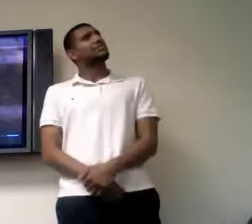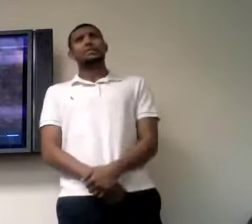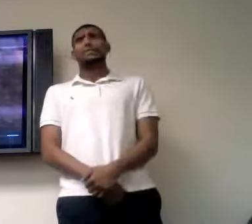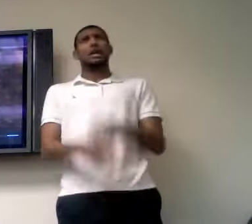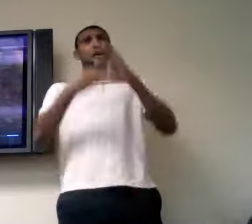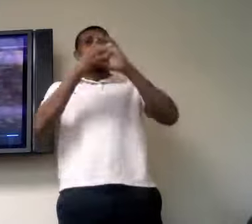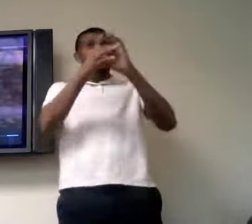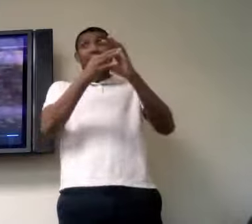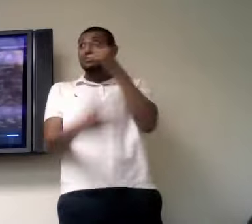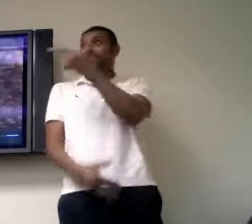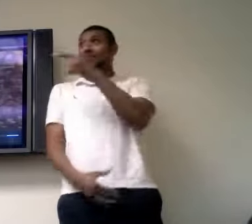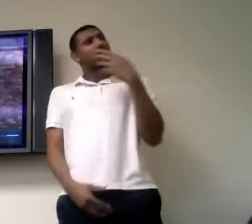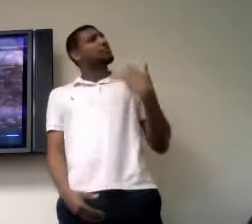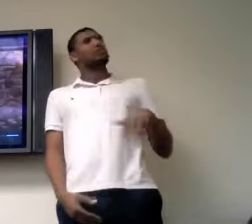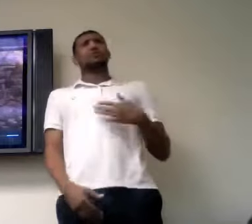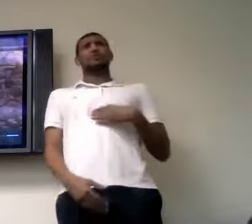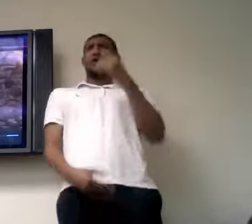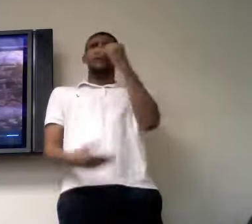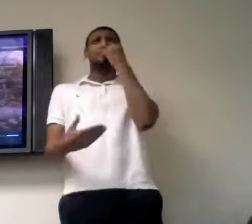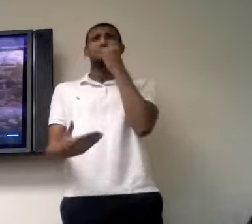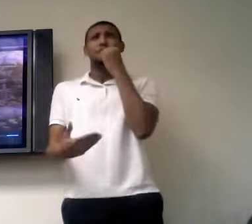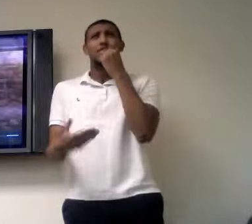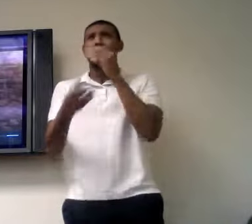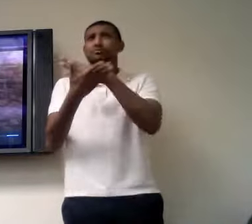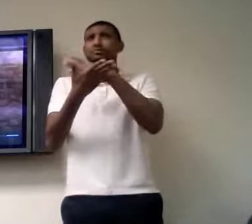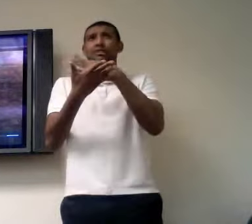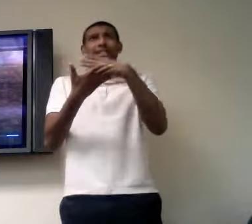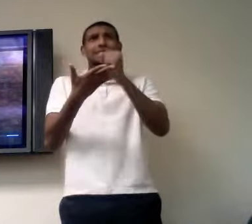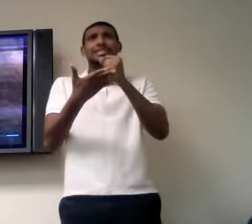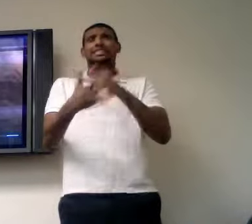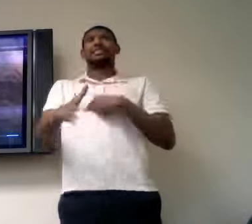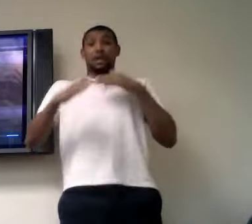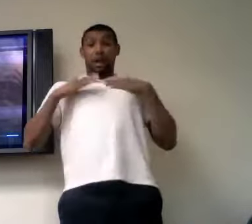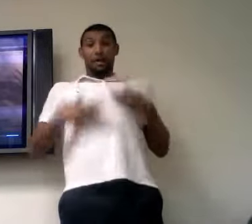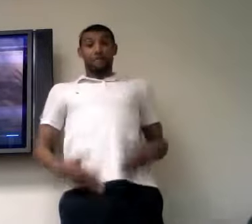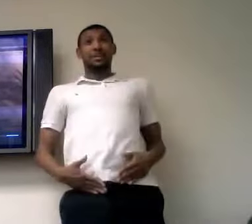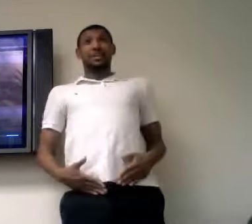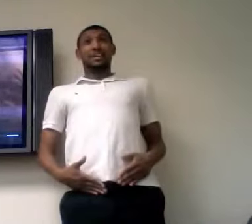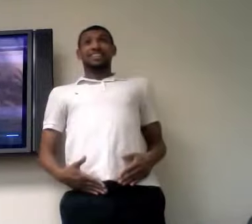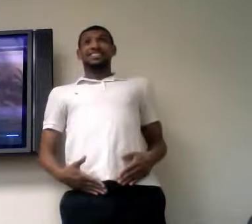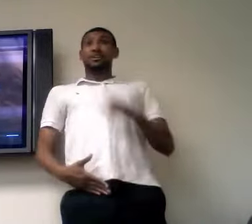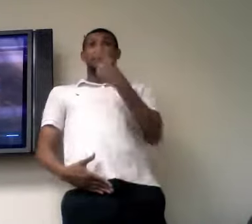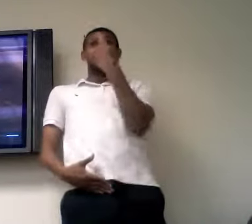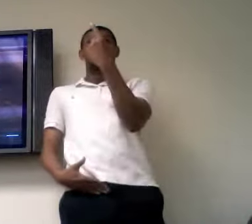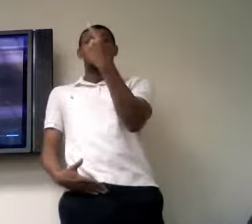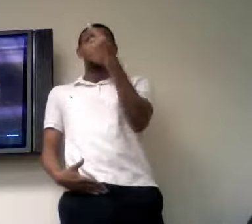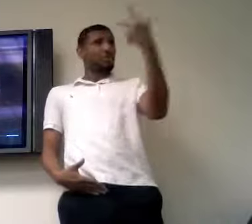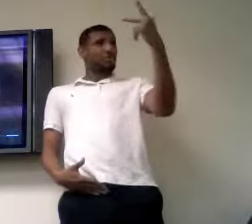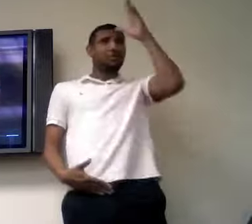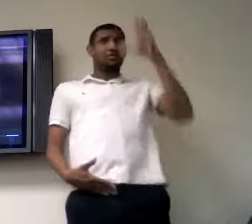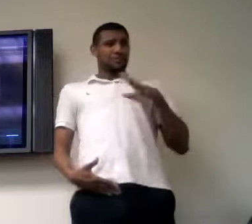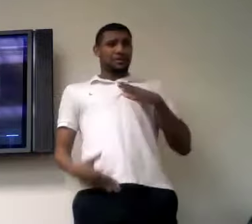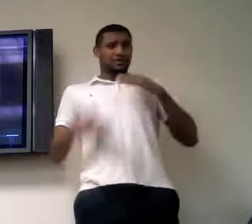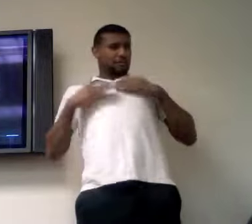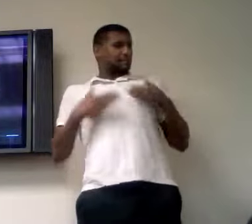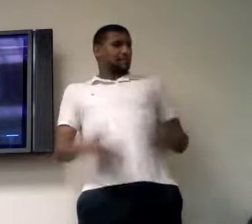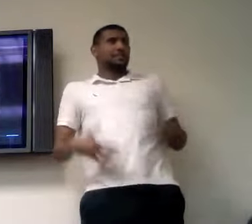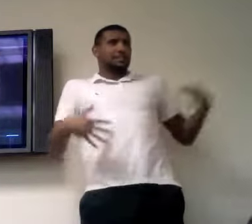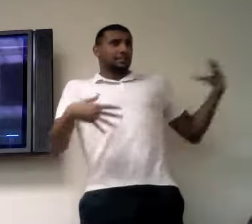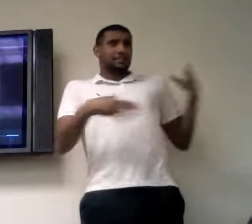imprisoned there. Food was scanty. One blanket did for 3 men. 3/4 of all the men sent there never